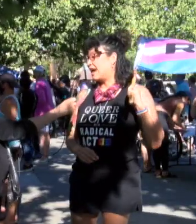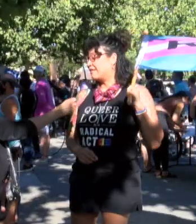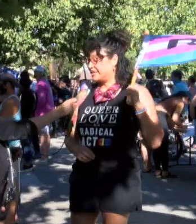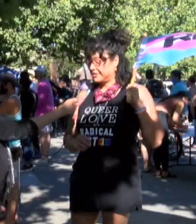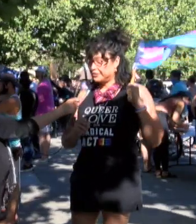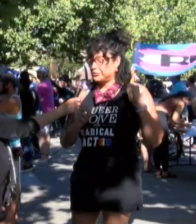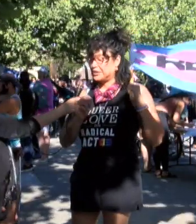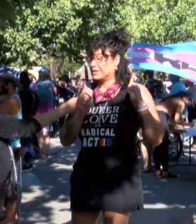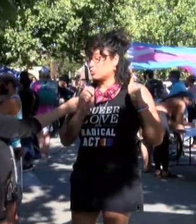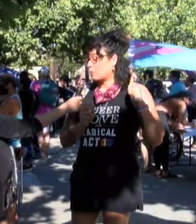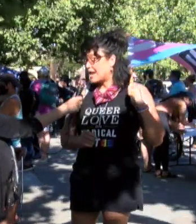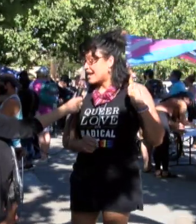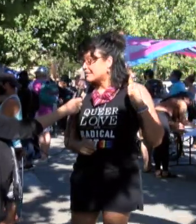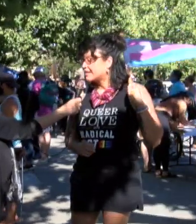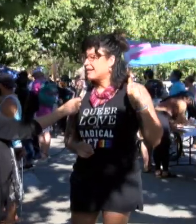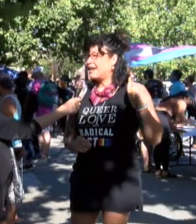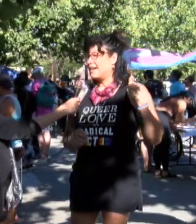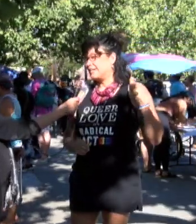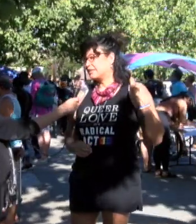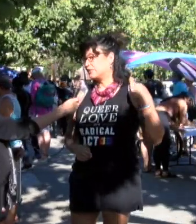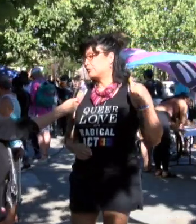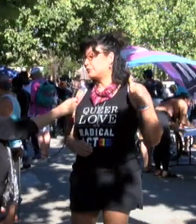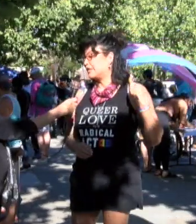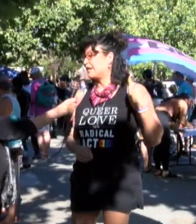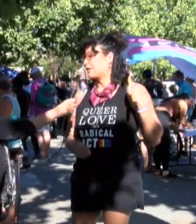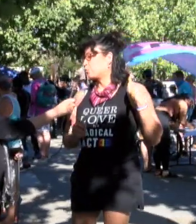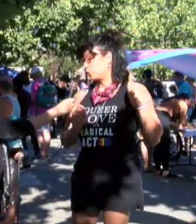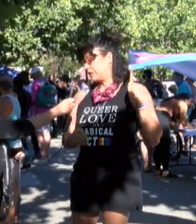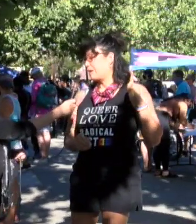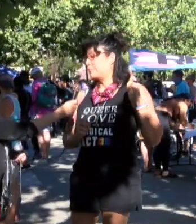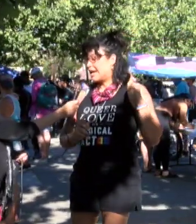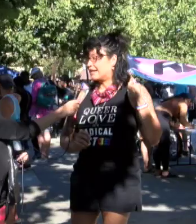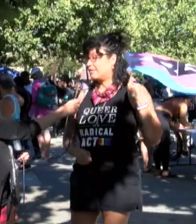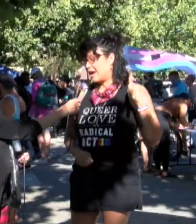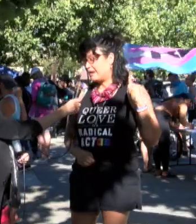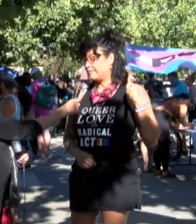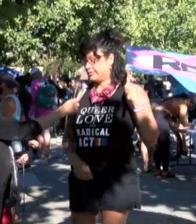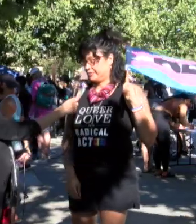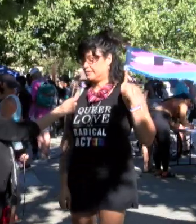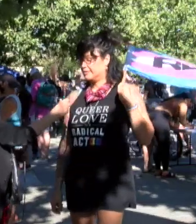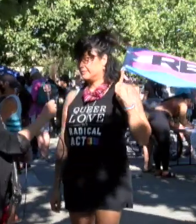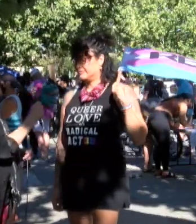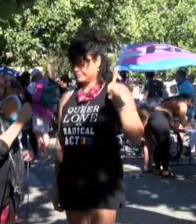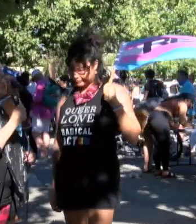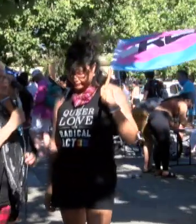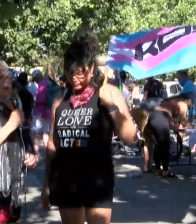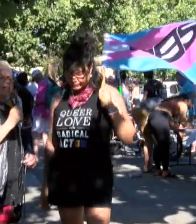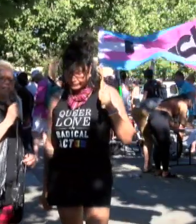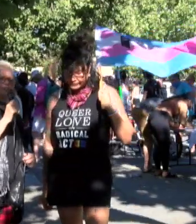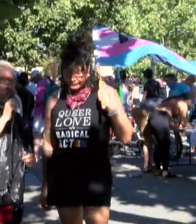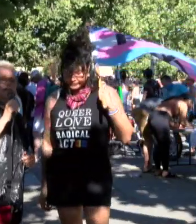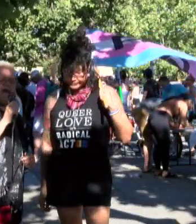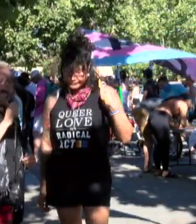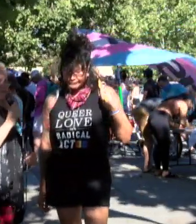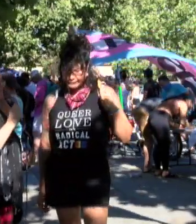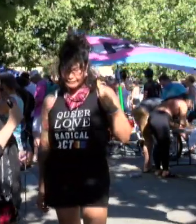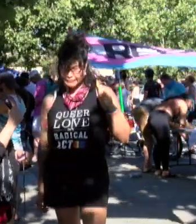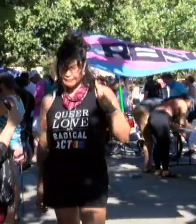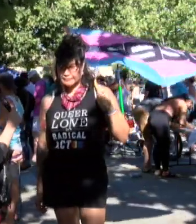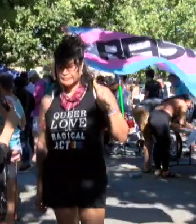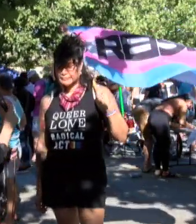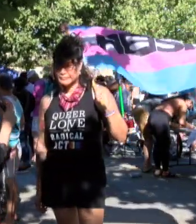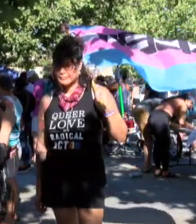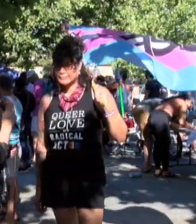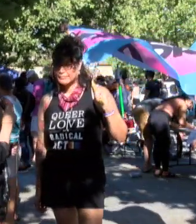Black lives, including trans and including queer Black lives. So why did you want to have it at